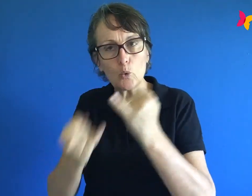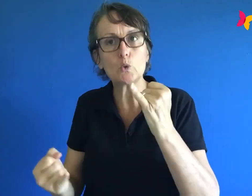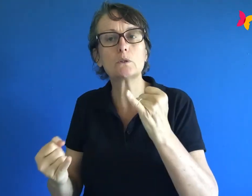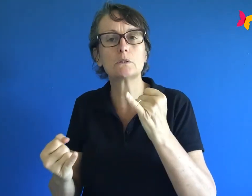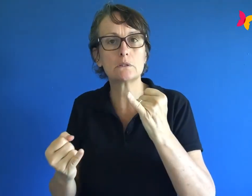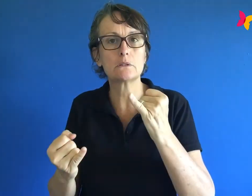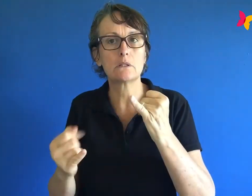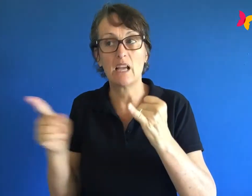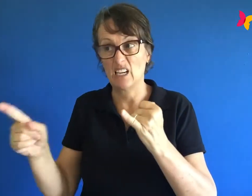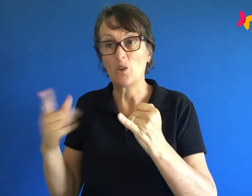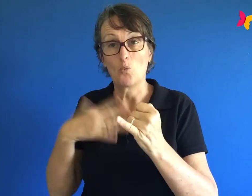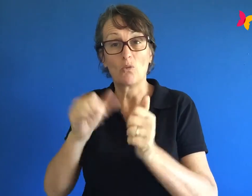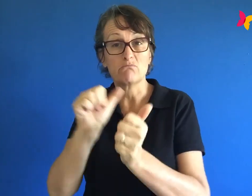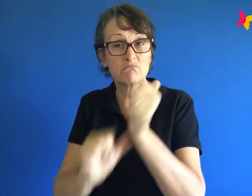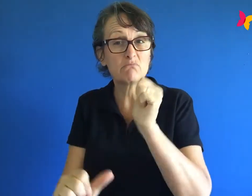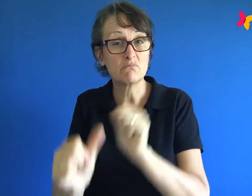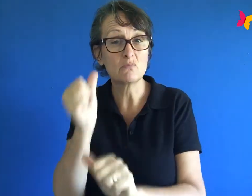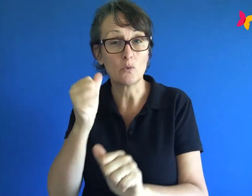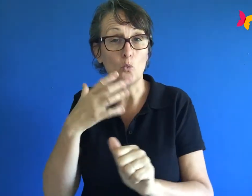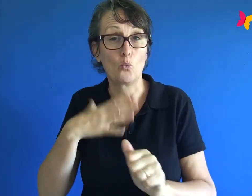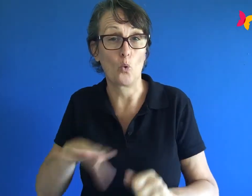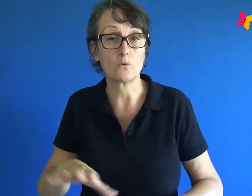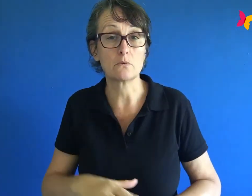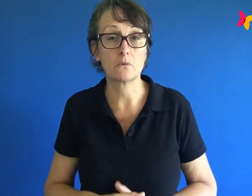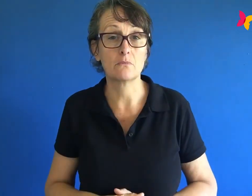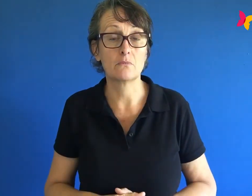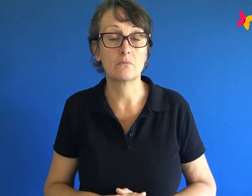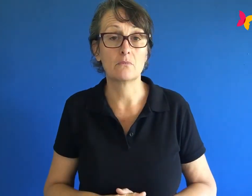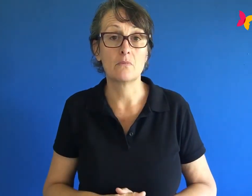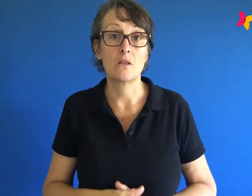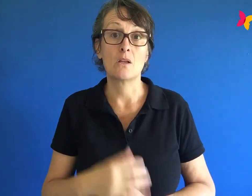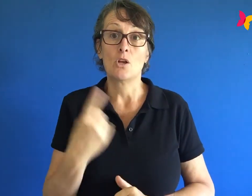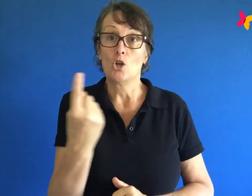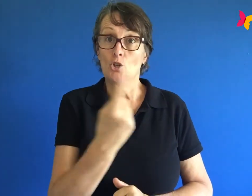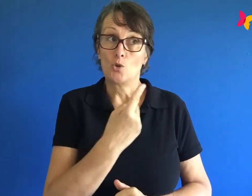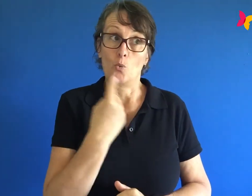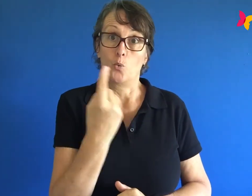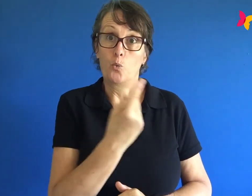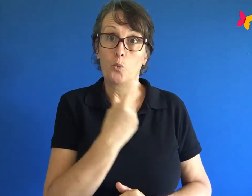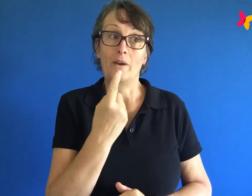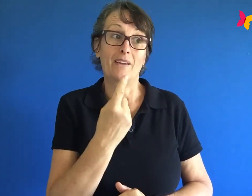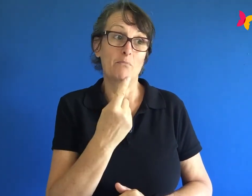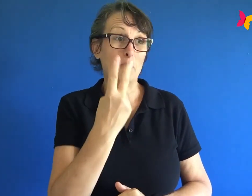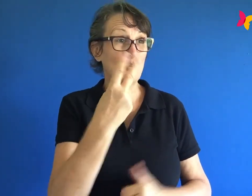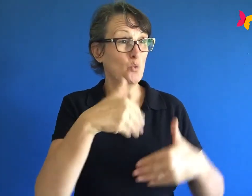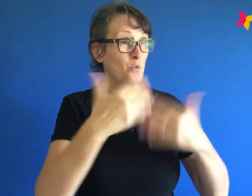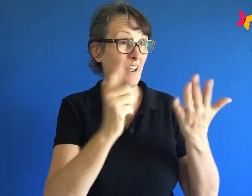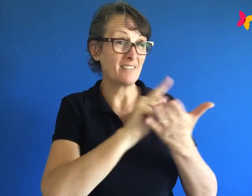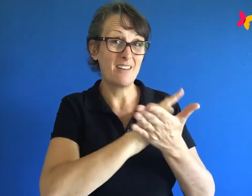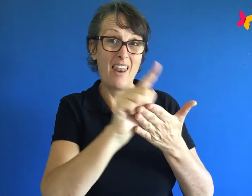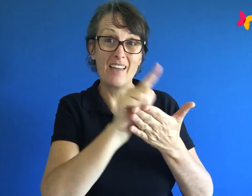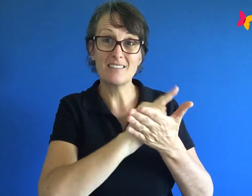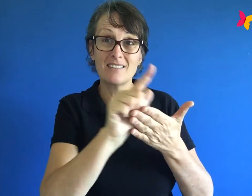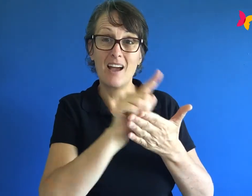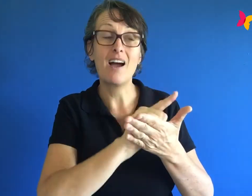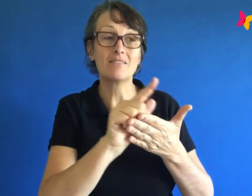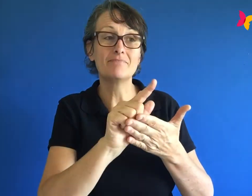feeling suicidal. So we actually ended up a couple of days into the holiday booking flights to get